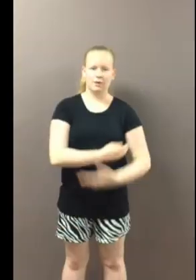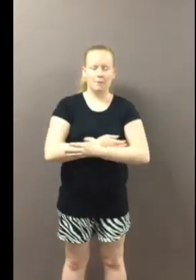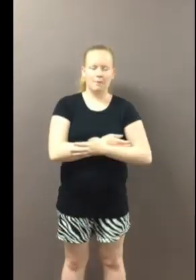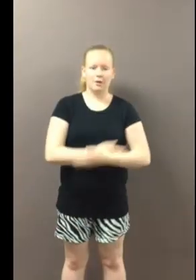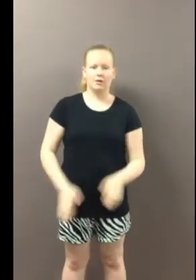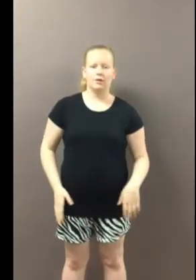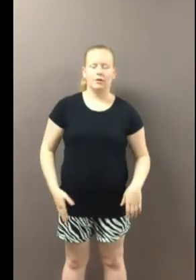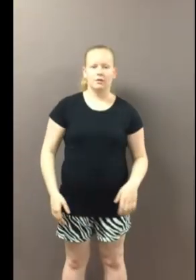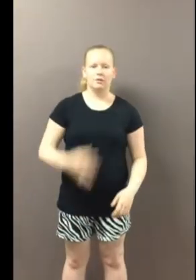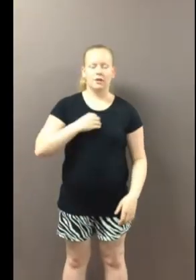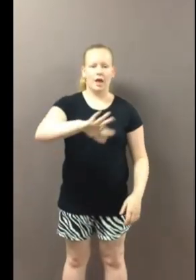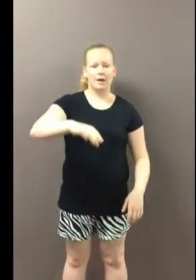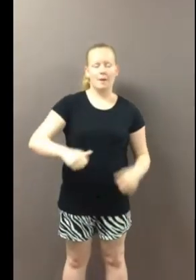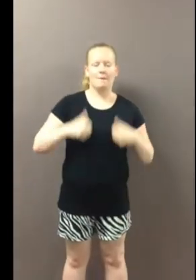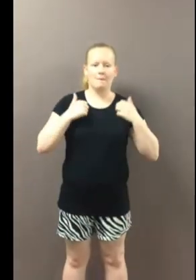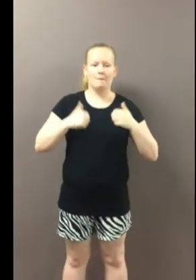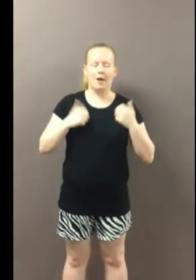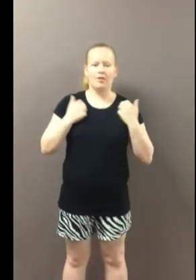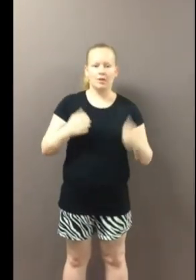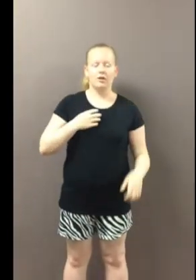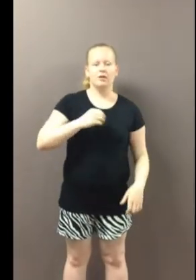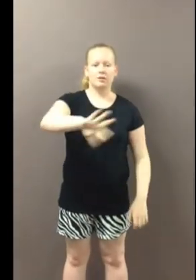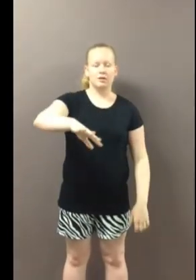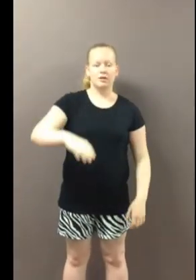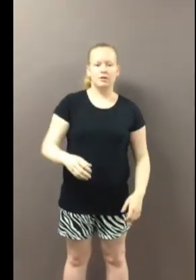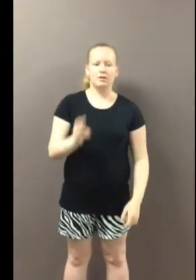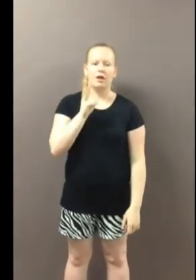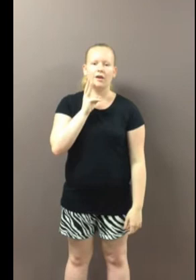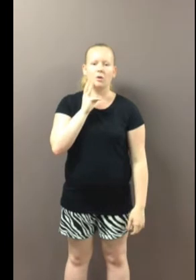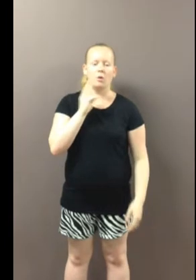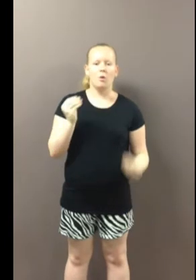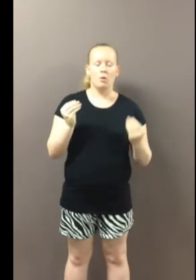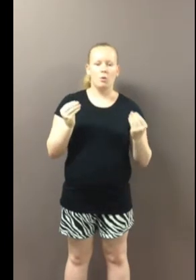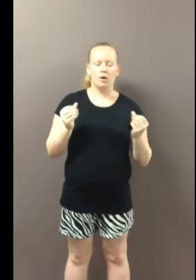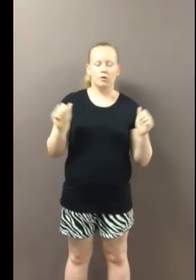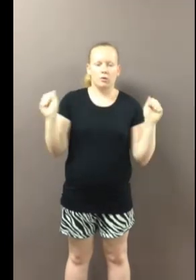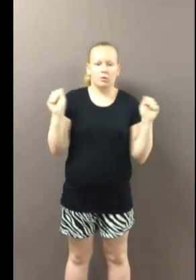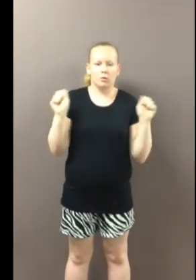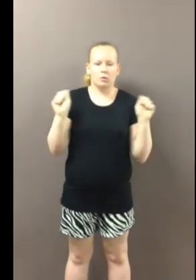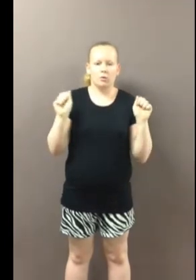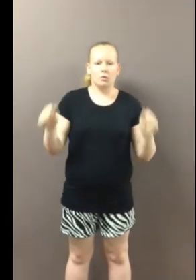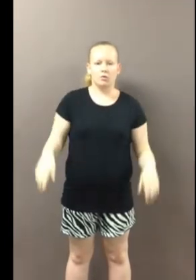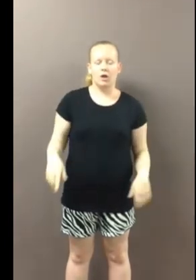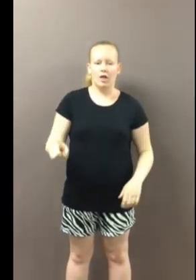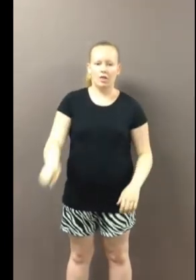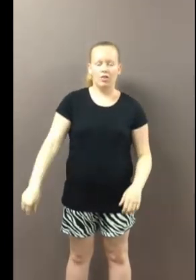Puppies love don't like baths. They hate to be wet and cold. But they love to be dried